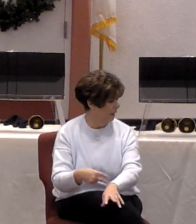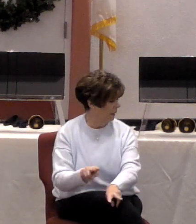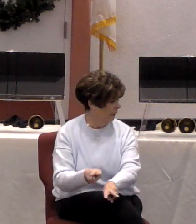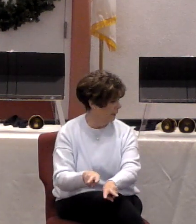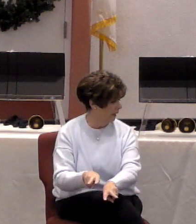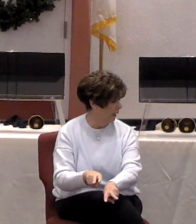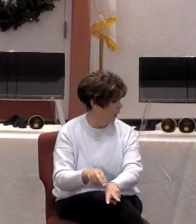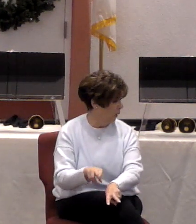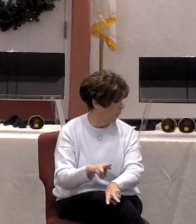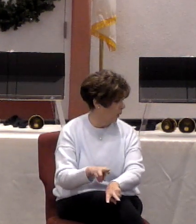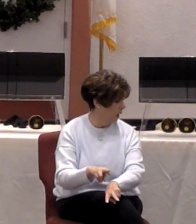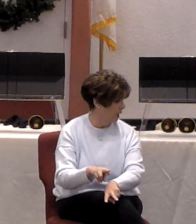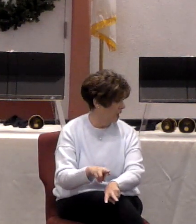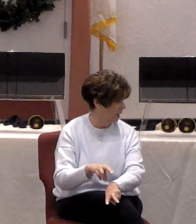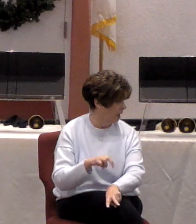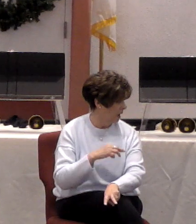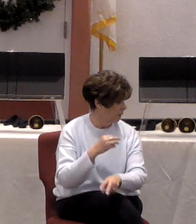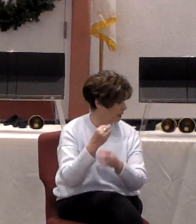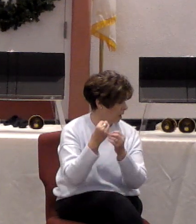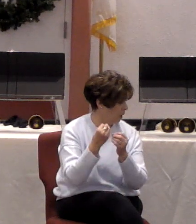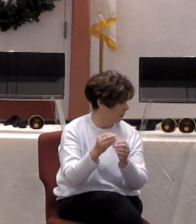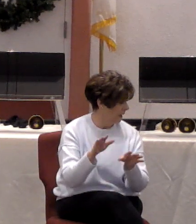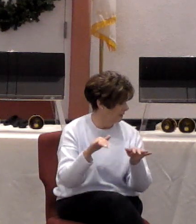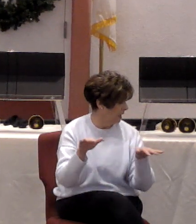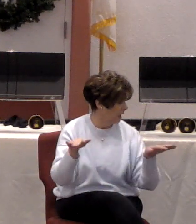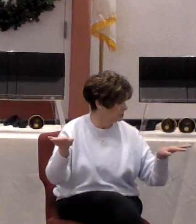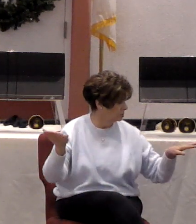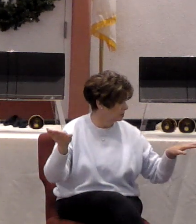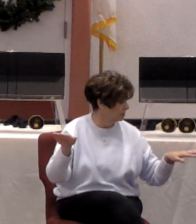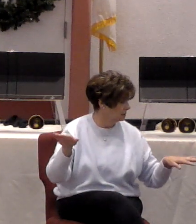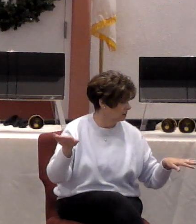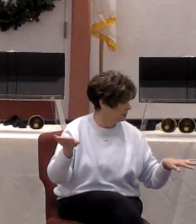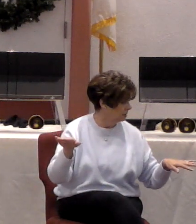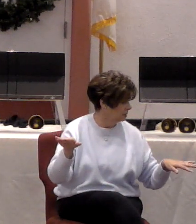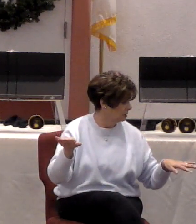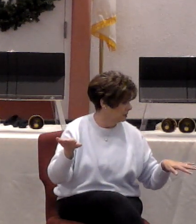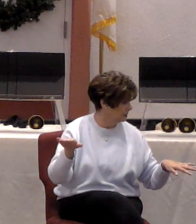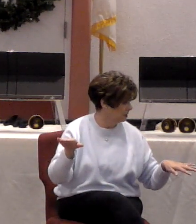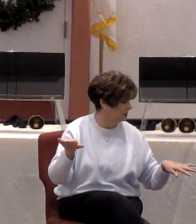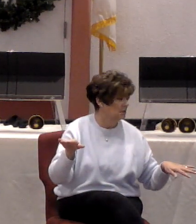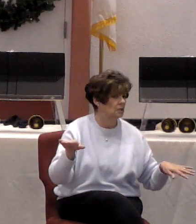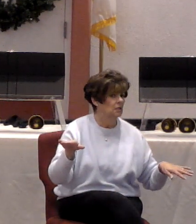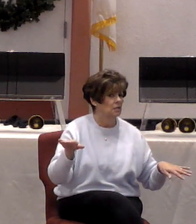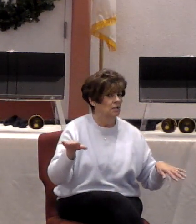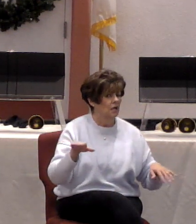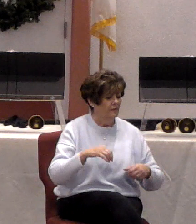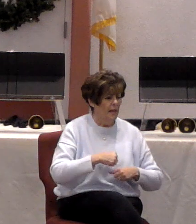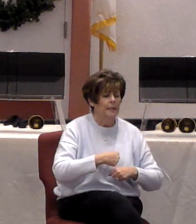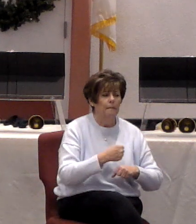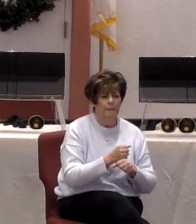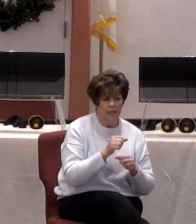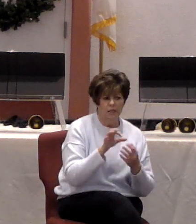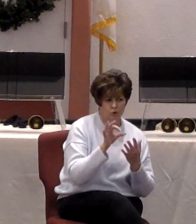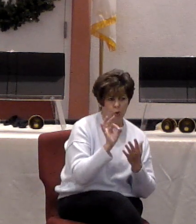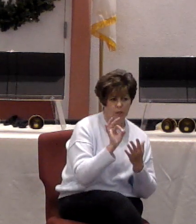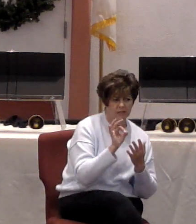dereliction of duty, but maybe what we just heard about is a bigger deal than guarding the sheep. They have to make their choice what they're going